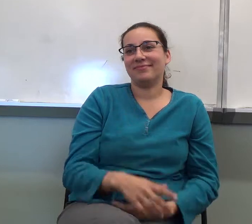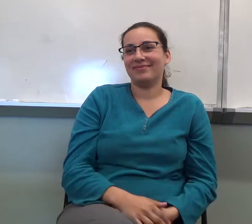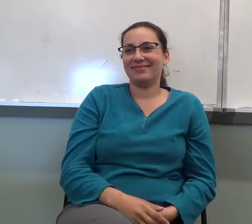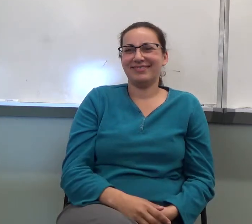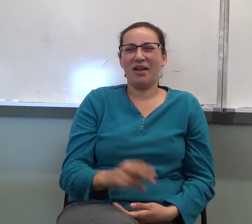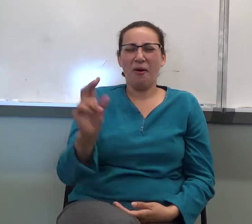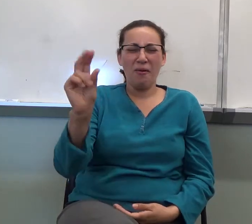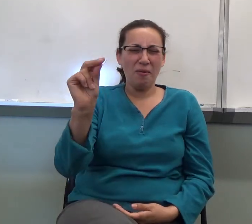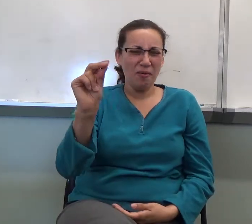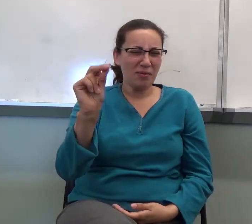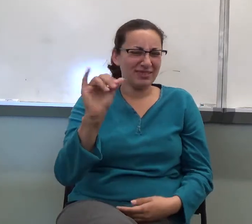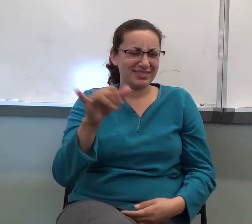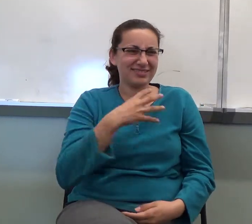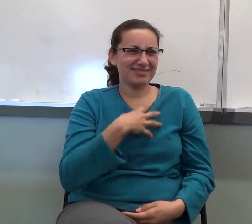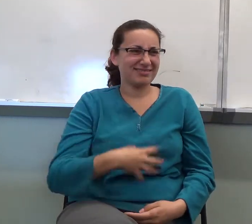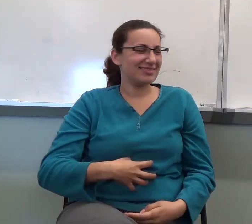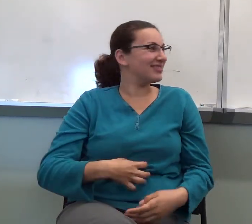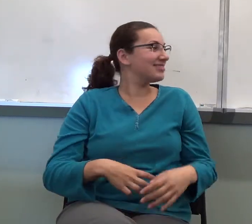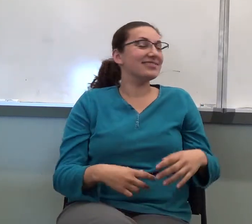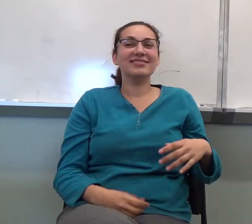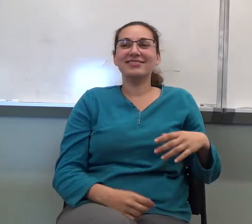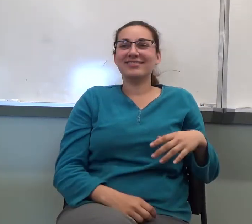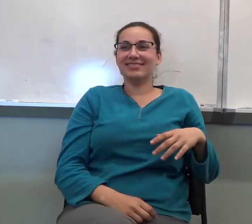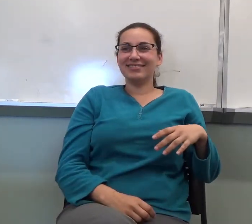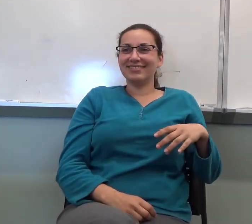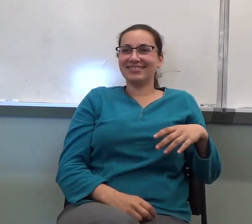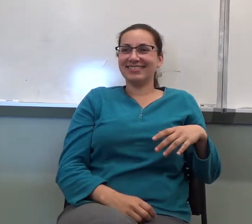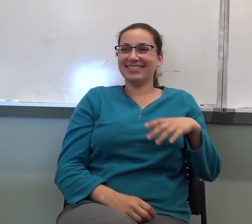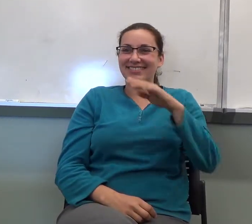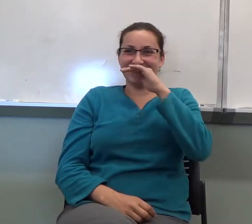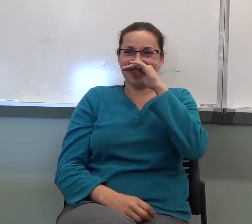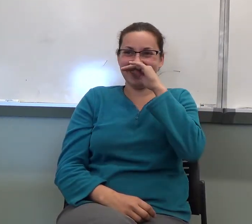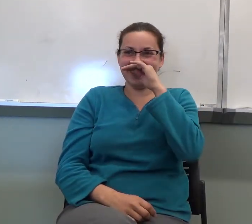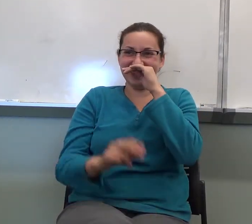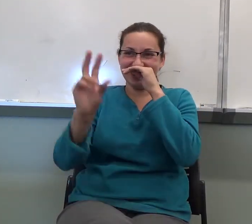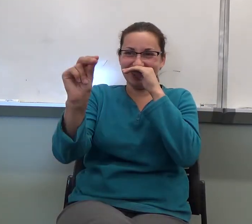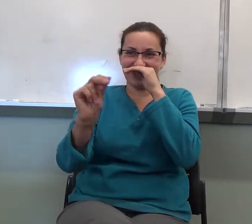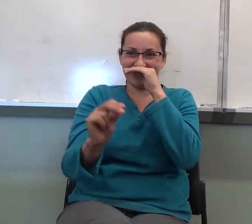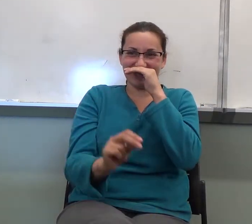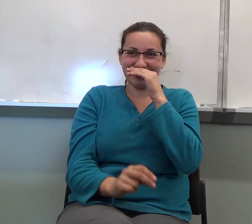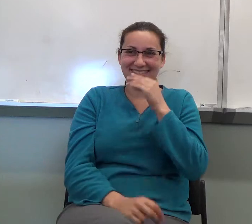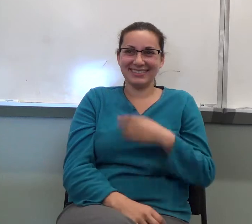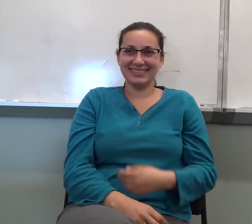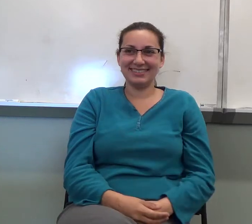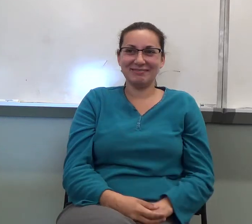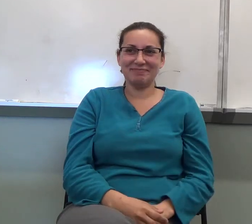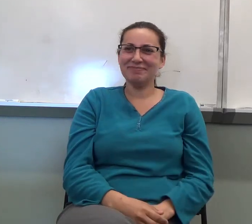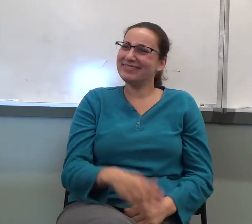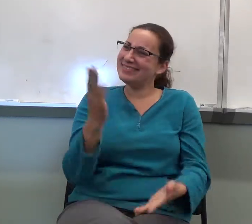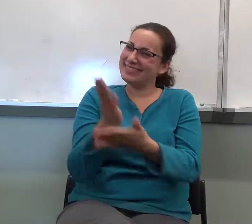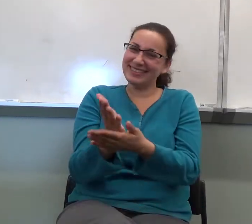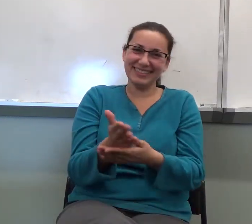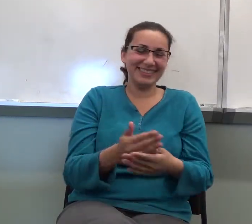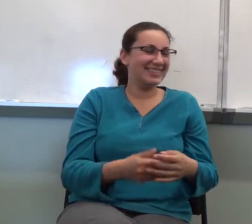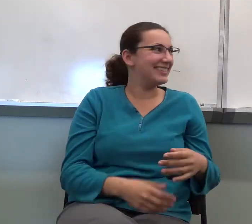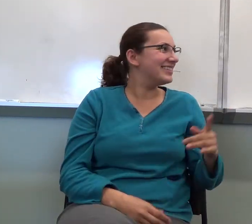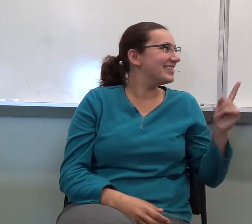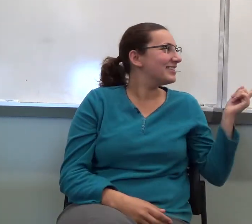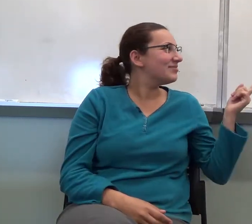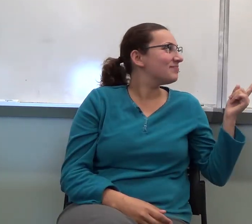grams, and then kilograms, which is 1,000 grams. If you go to the right, then you're at deci, which